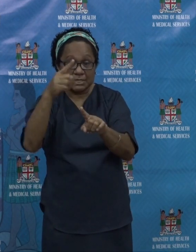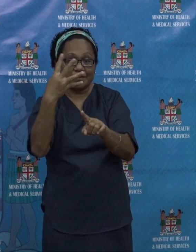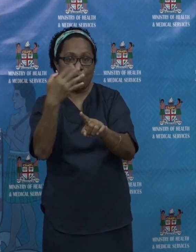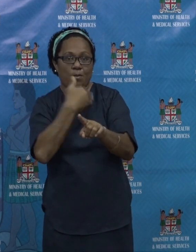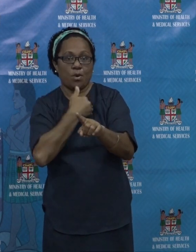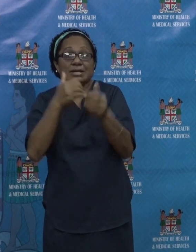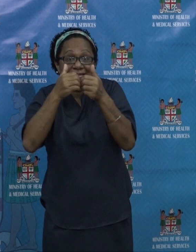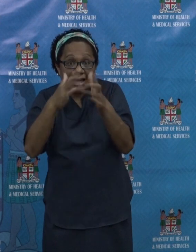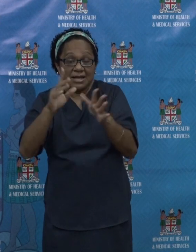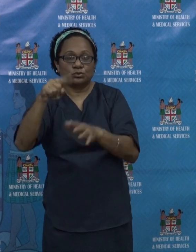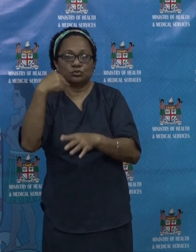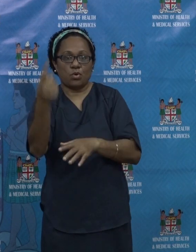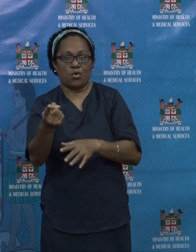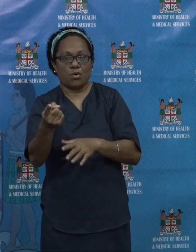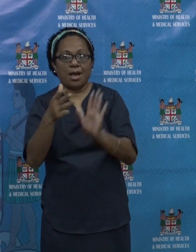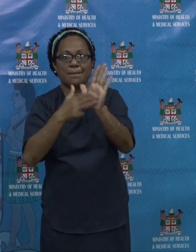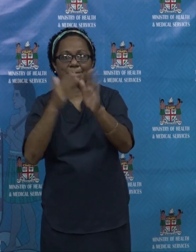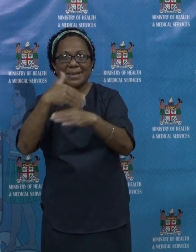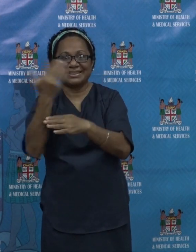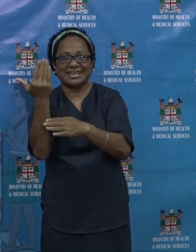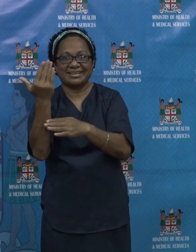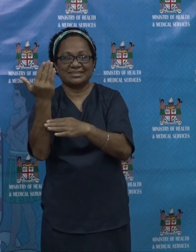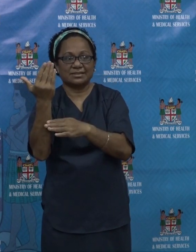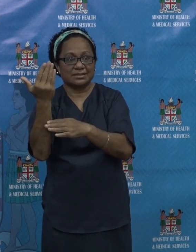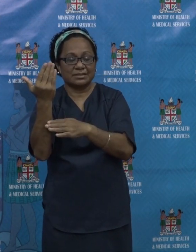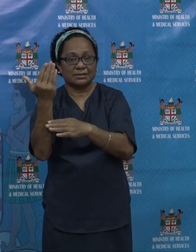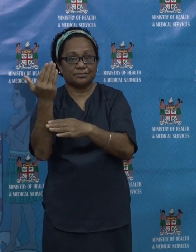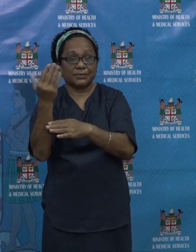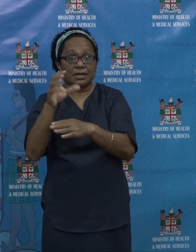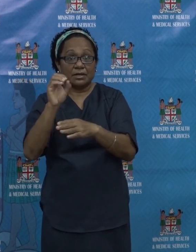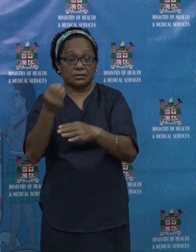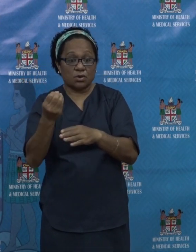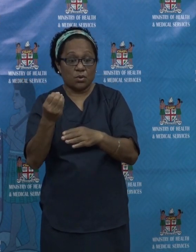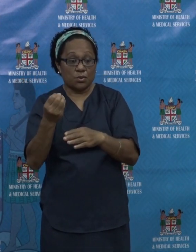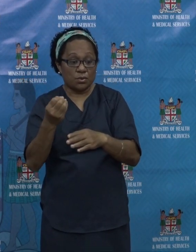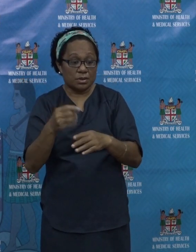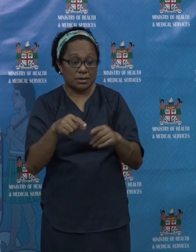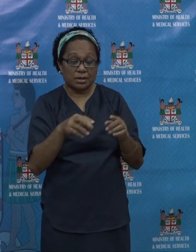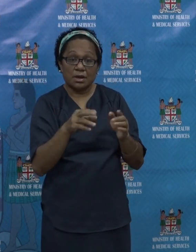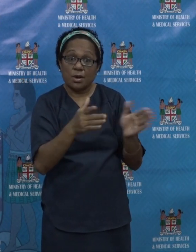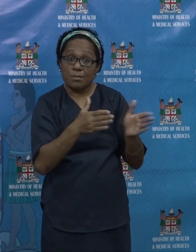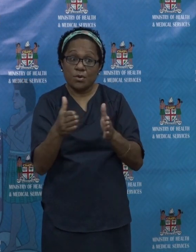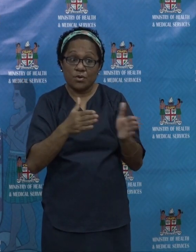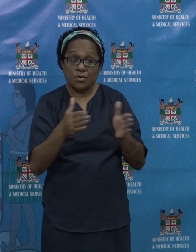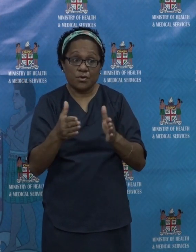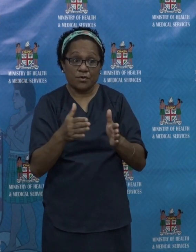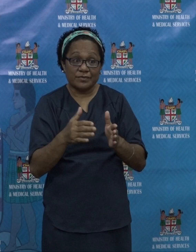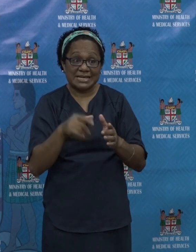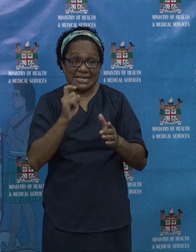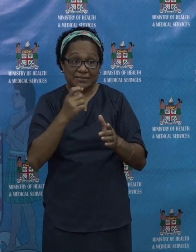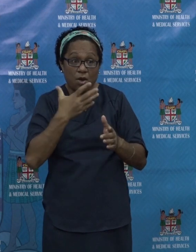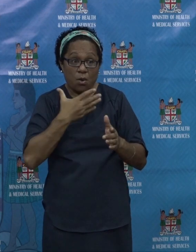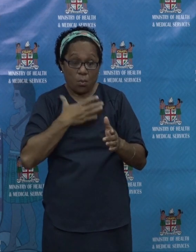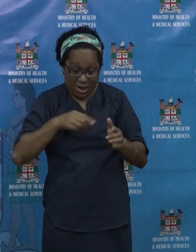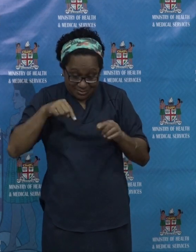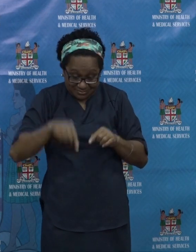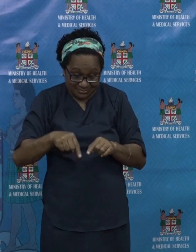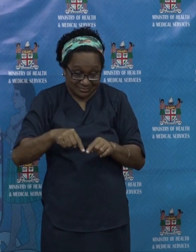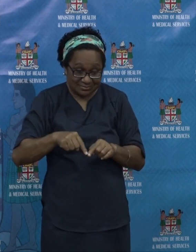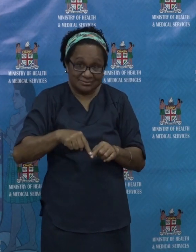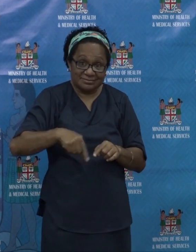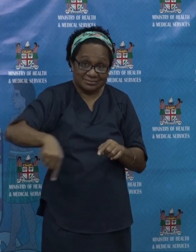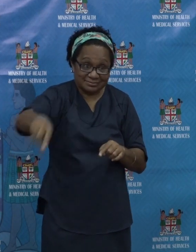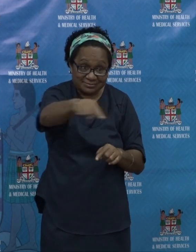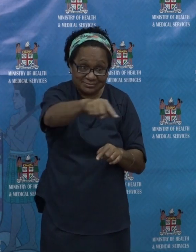tomorrow. All movements from the Central Division to the Western Division will be assessed on a case-by-case basis,